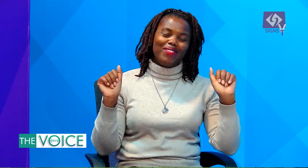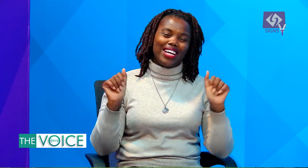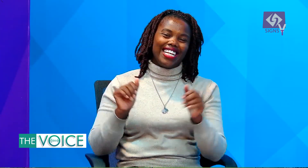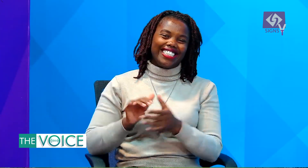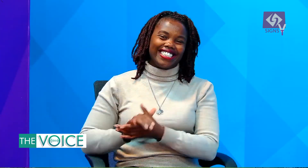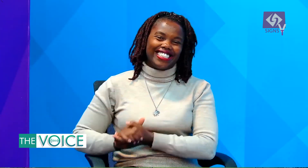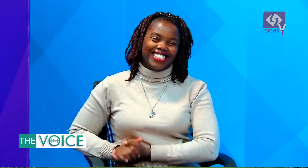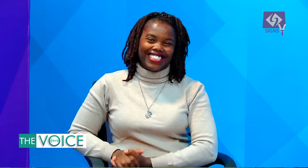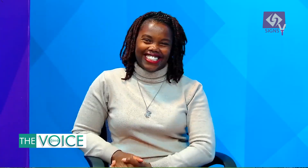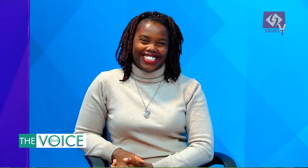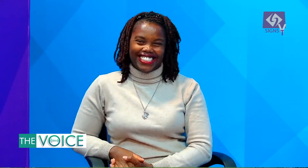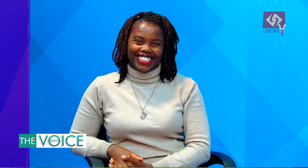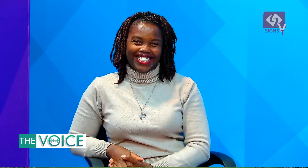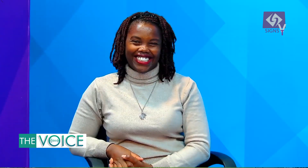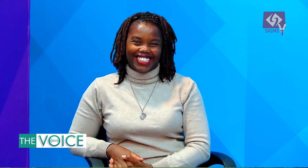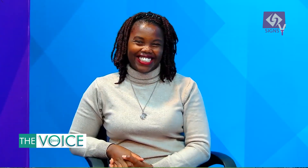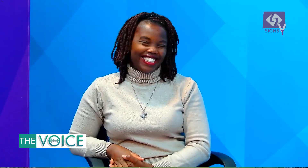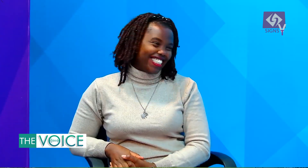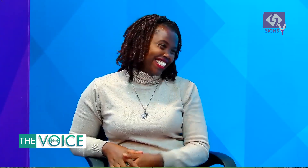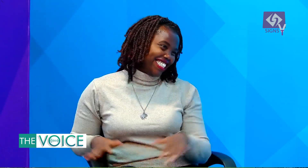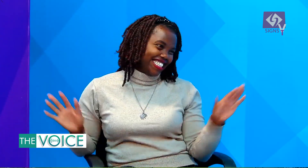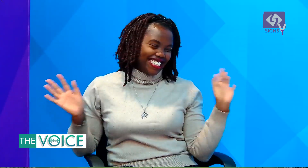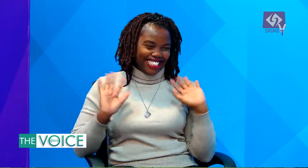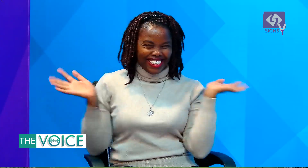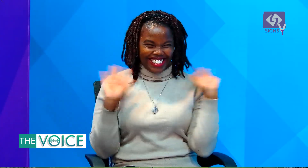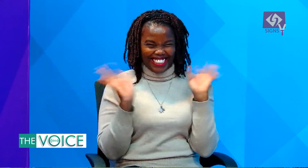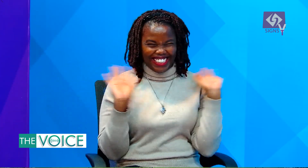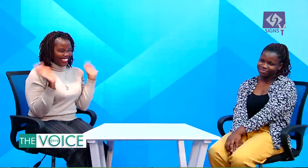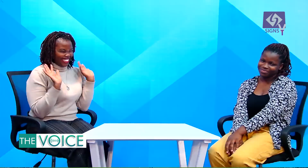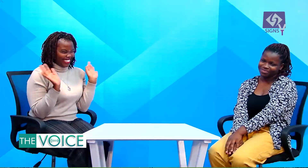see you in the next show. Bye-bye.